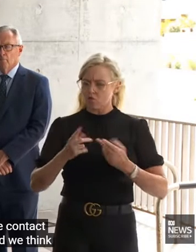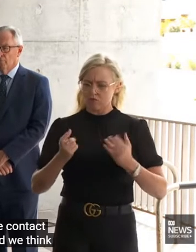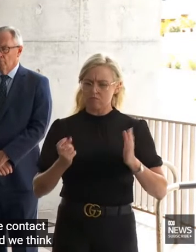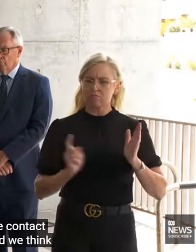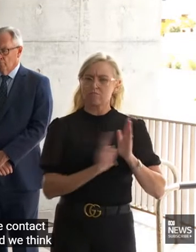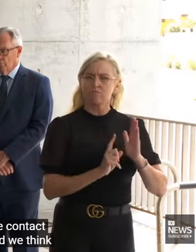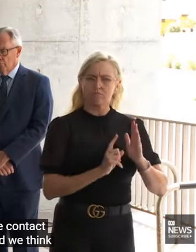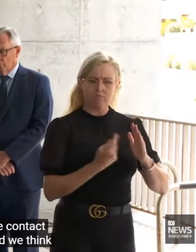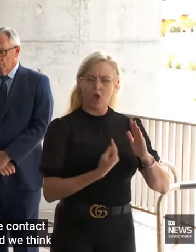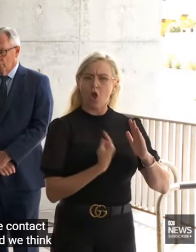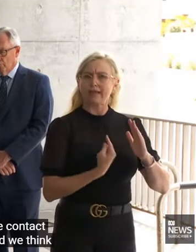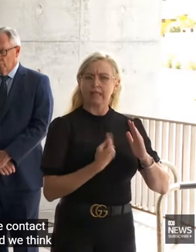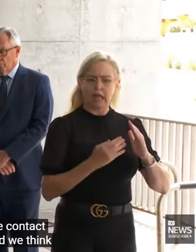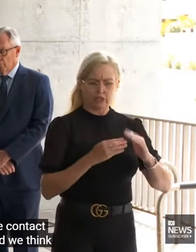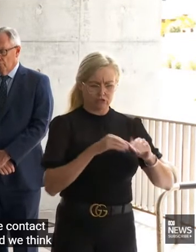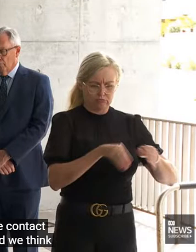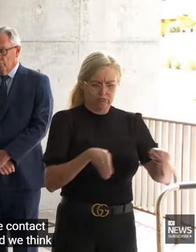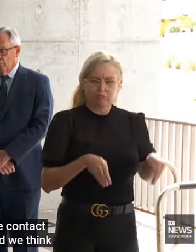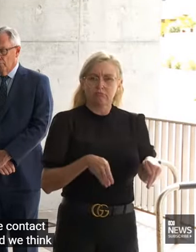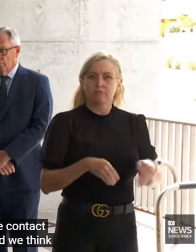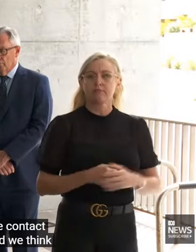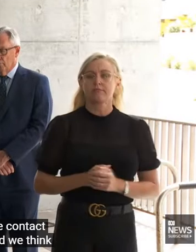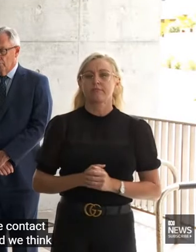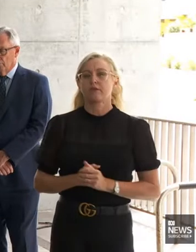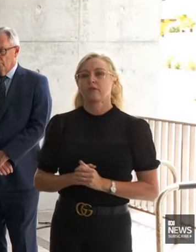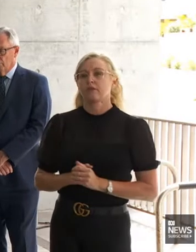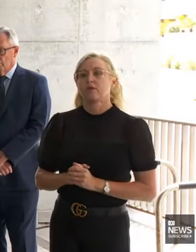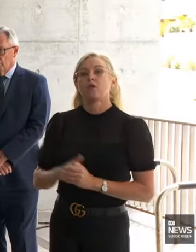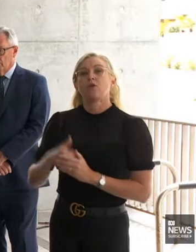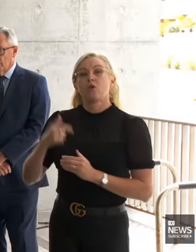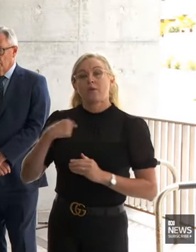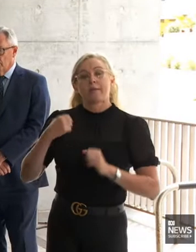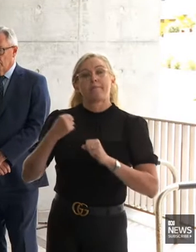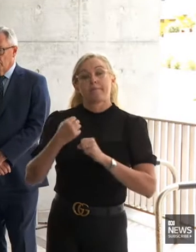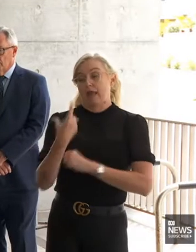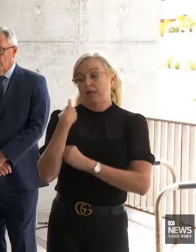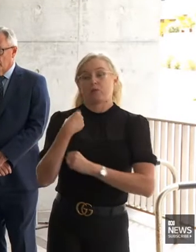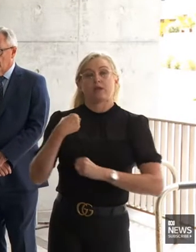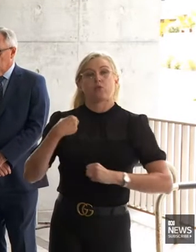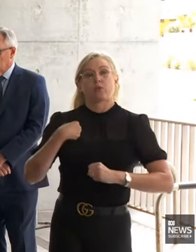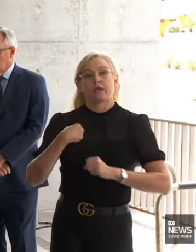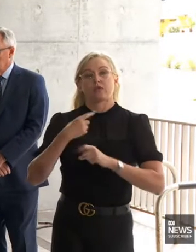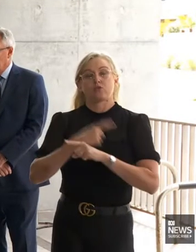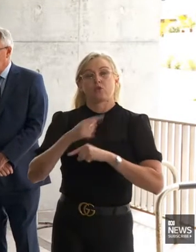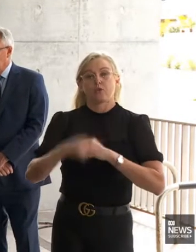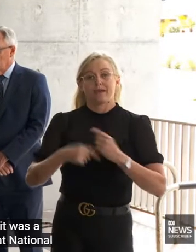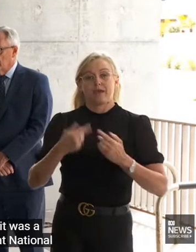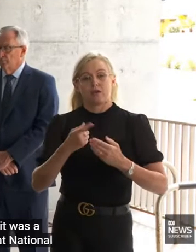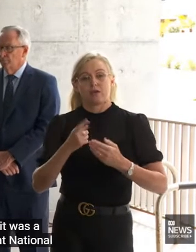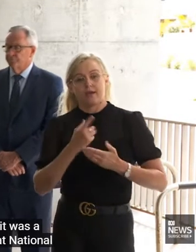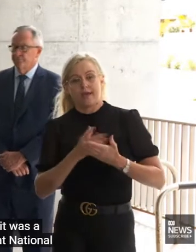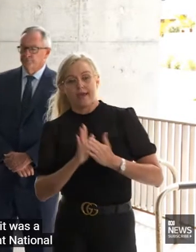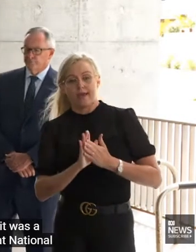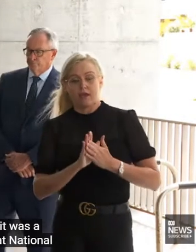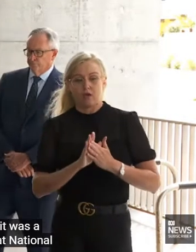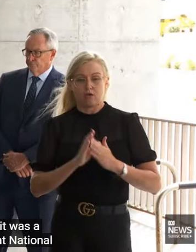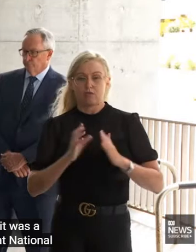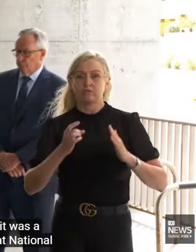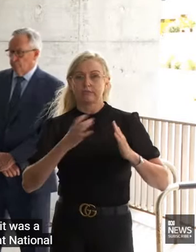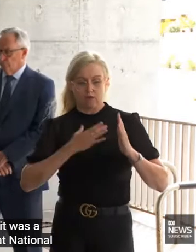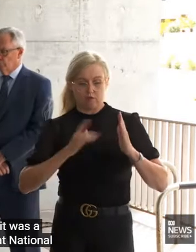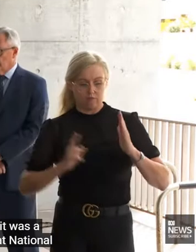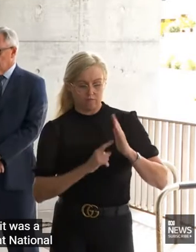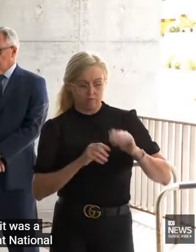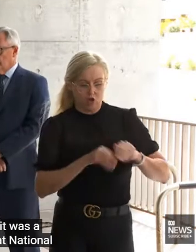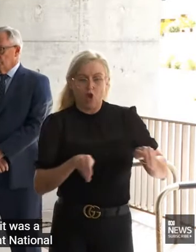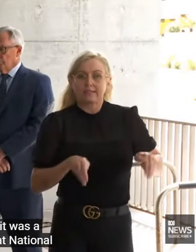those close contact changes last week, and we think they are sensible. In fact, it was a matter of discussion at National Cabinet, and I think